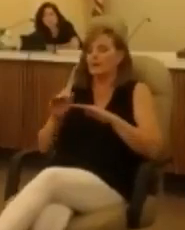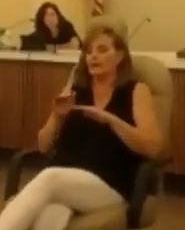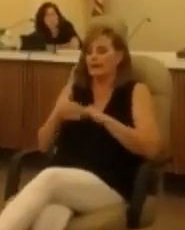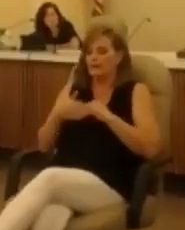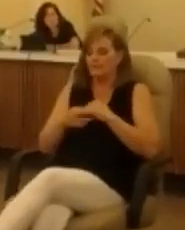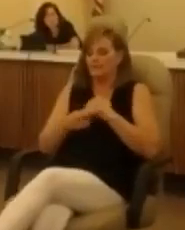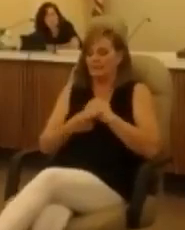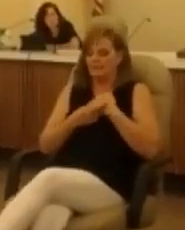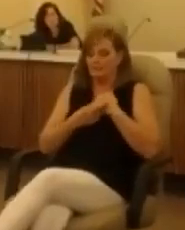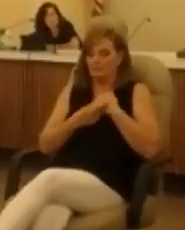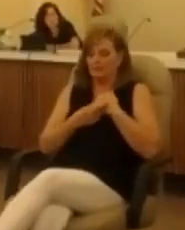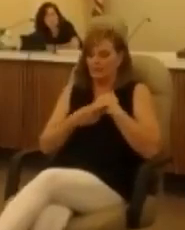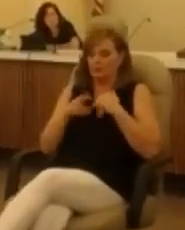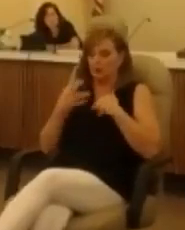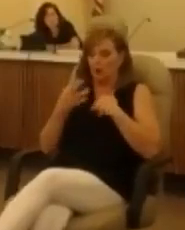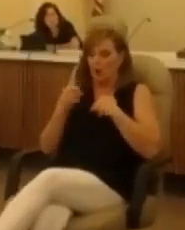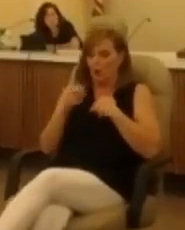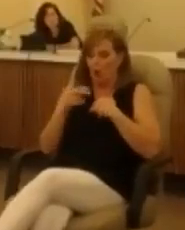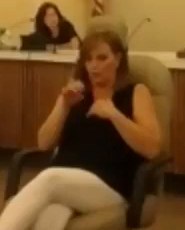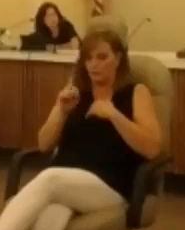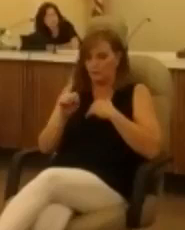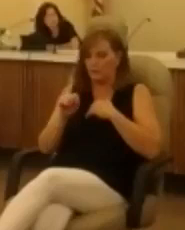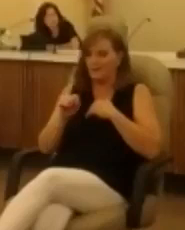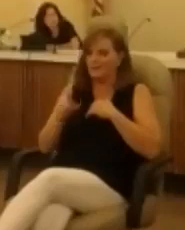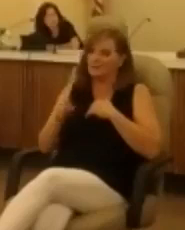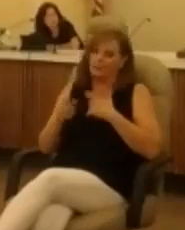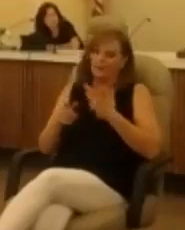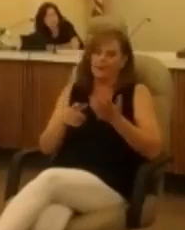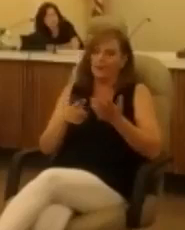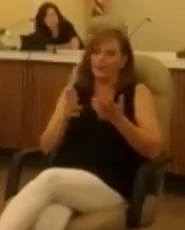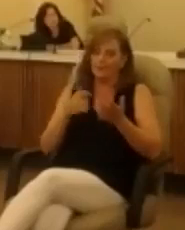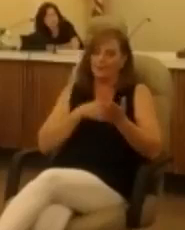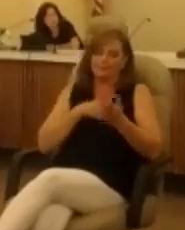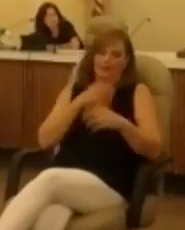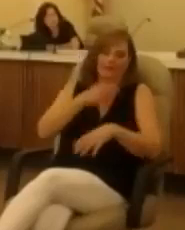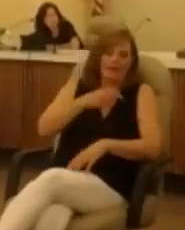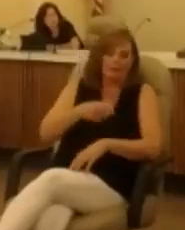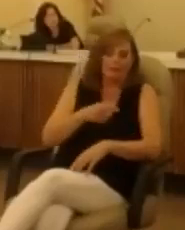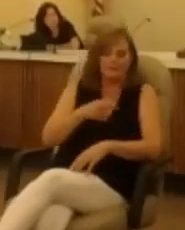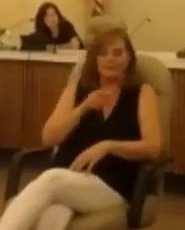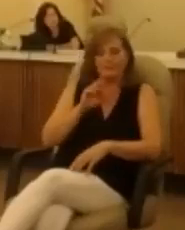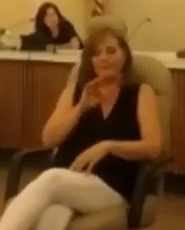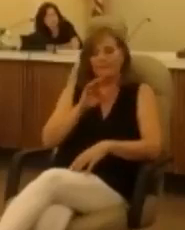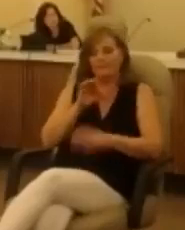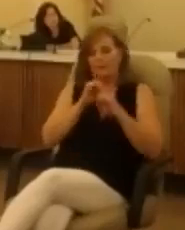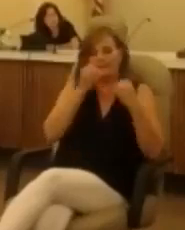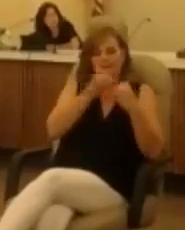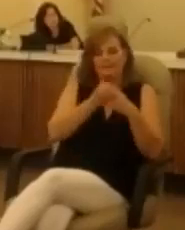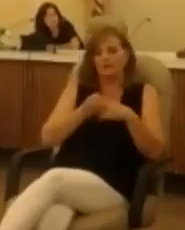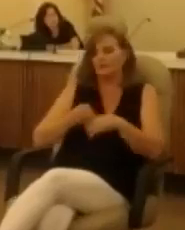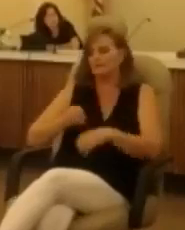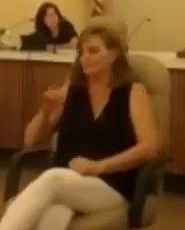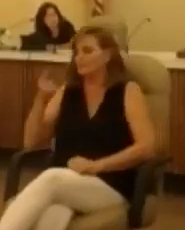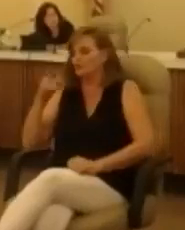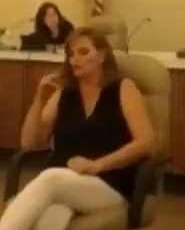conservation easement holders are. So they would just have to get, whether it's the Henrietta Foundation, the Genesee Land Trust,